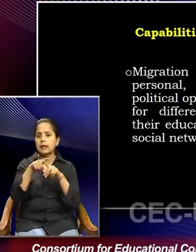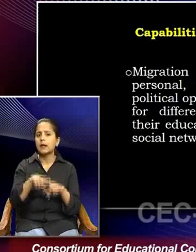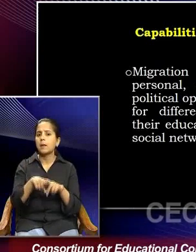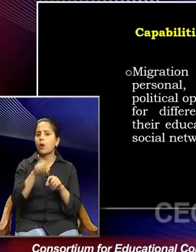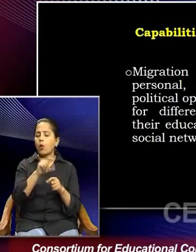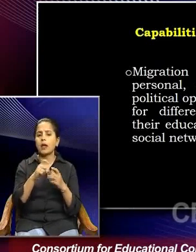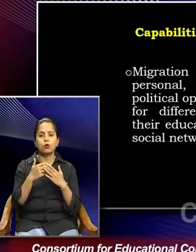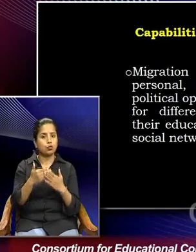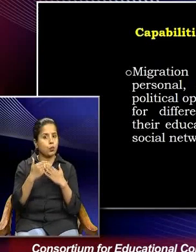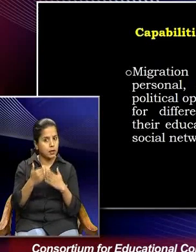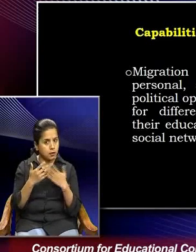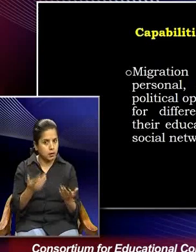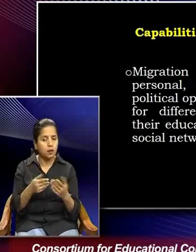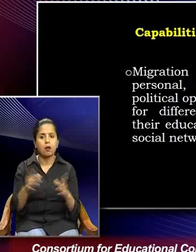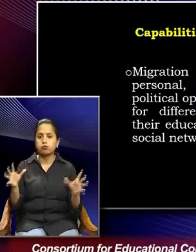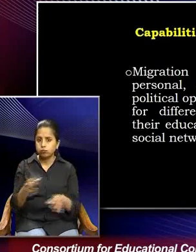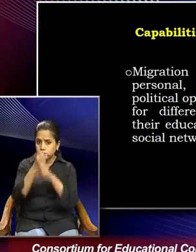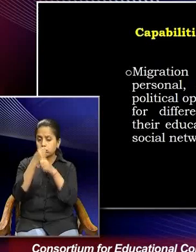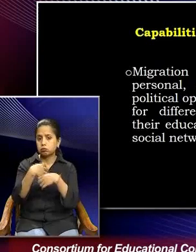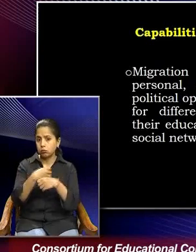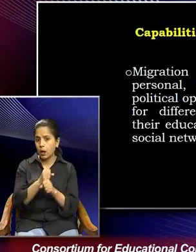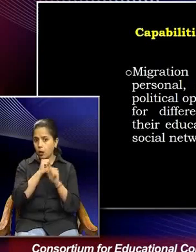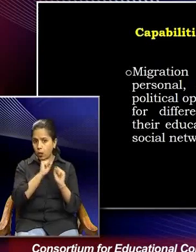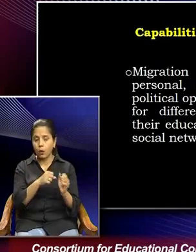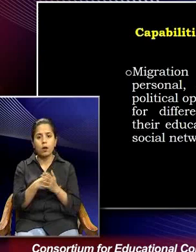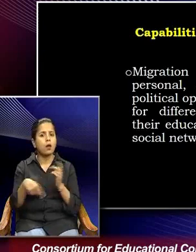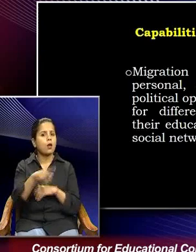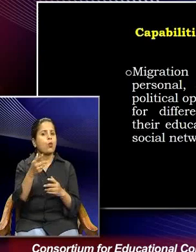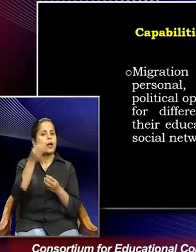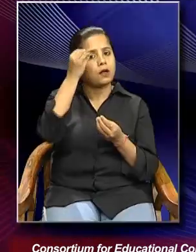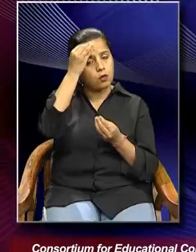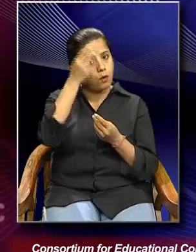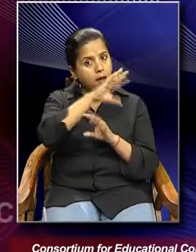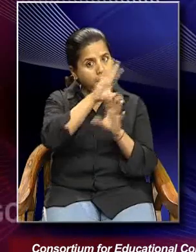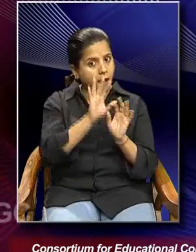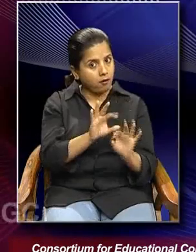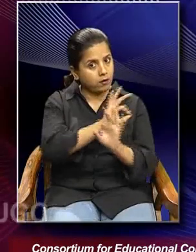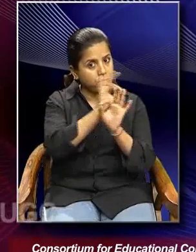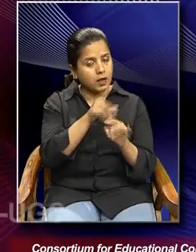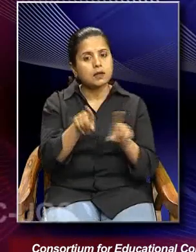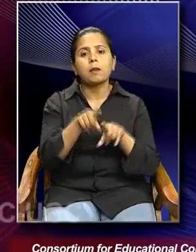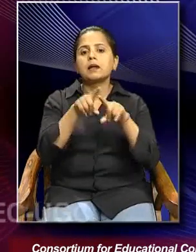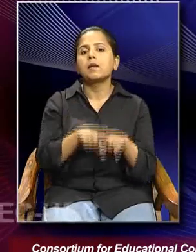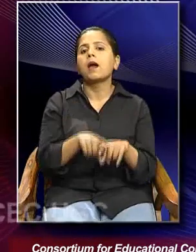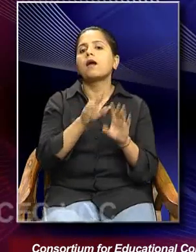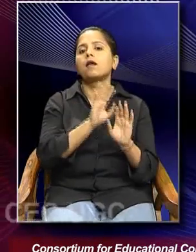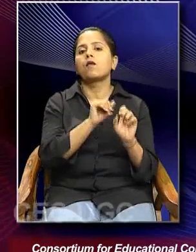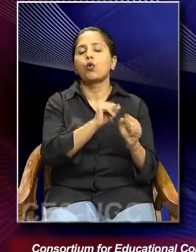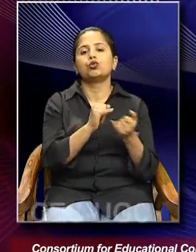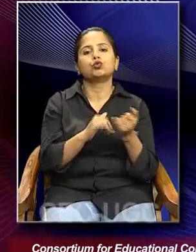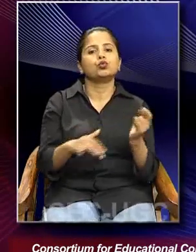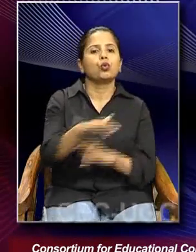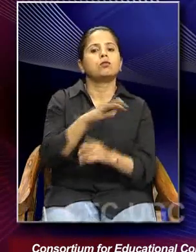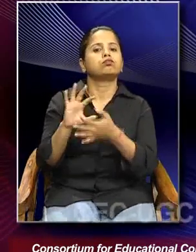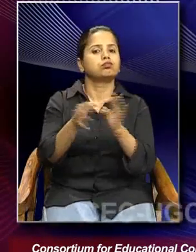their educational composition. It may also vary depending upon what sort of information they have, and also depends upon their social